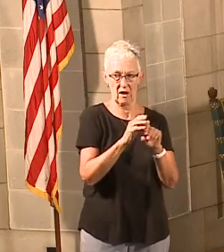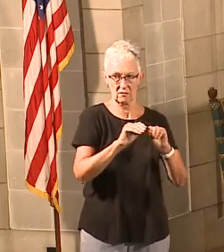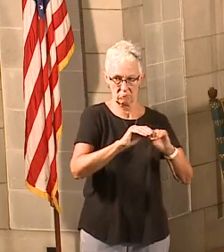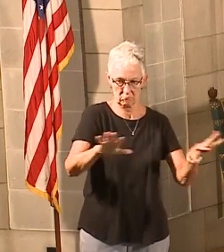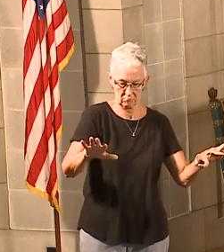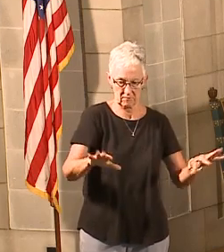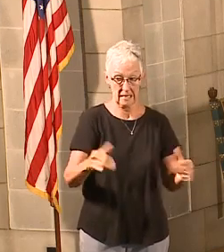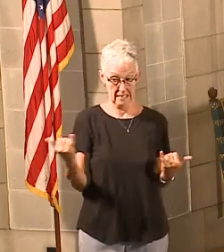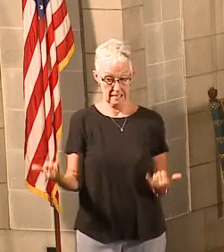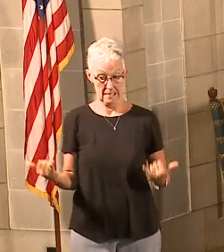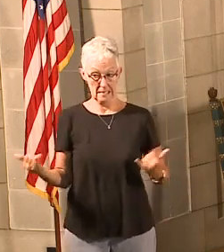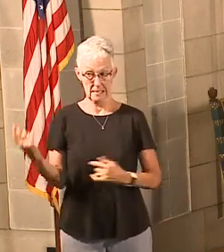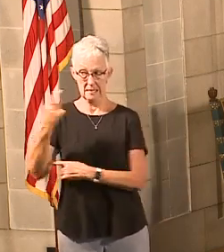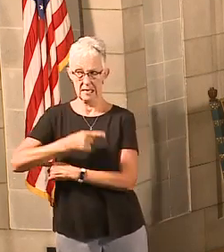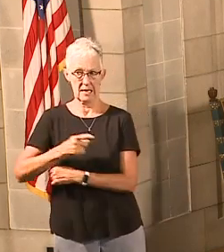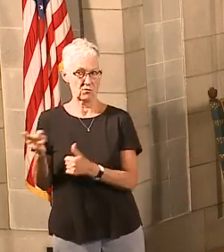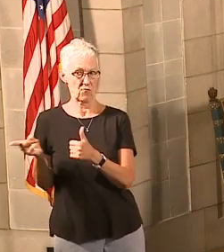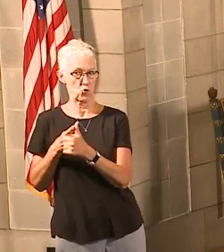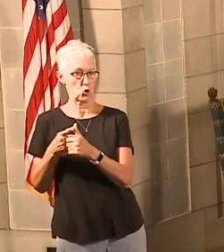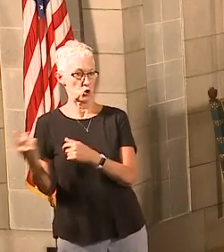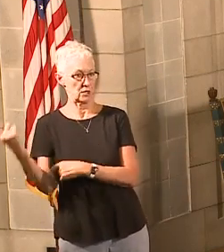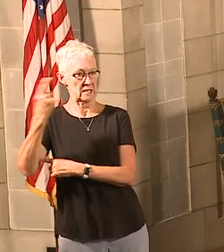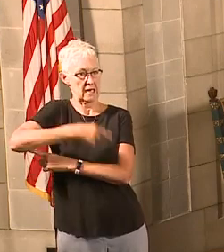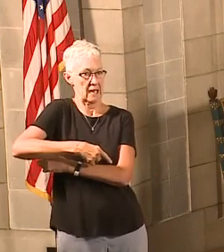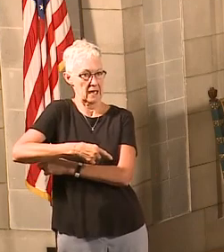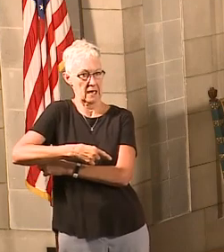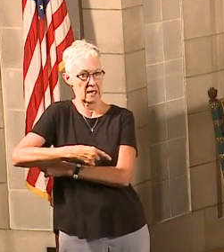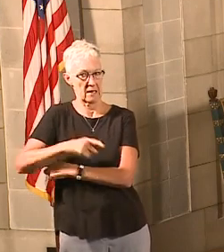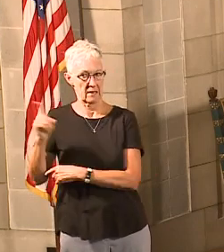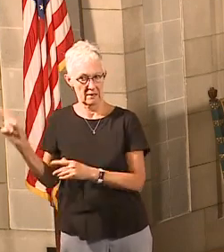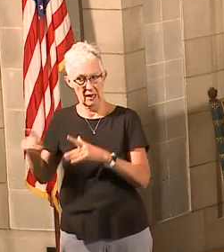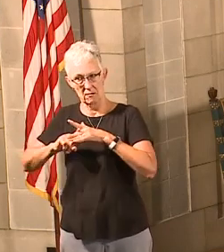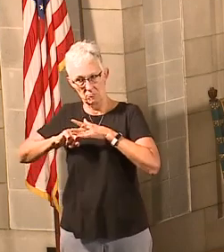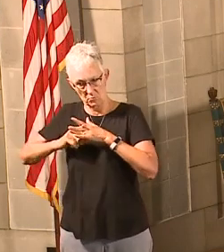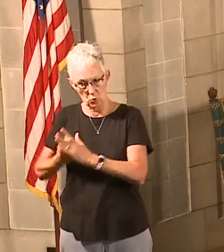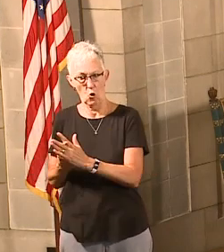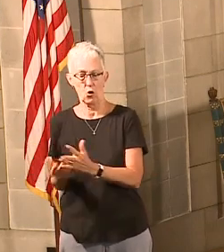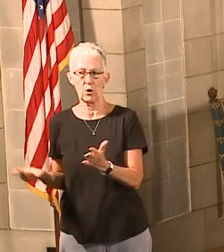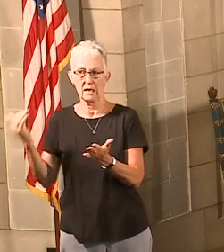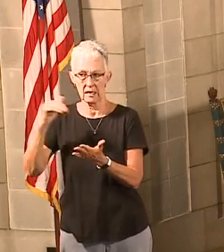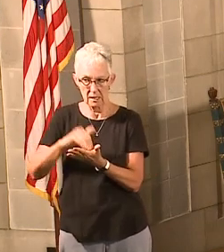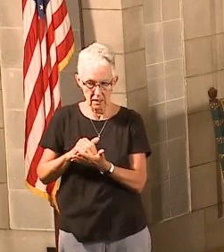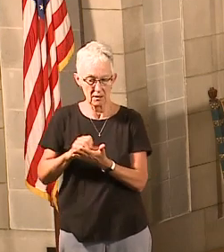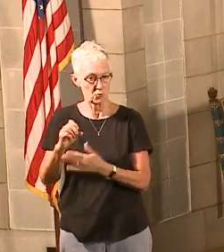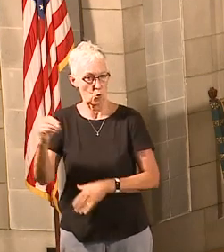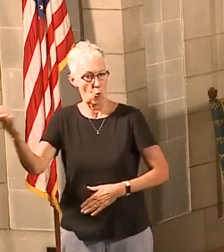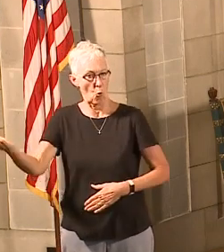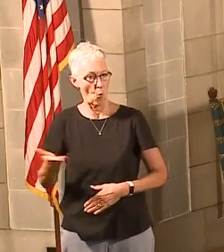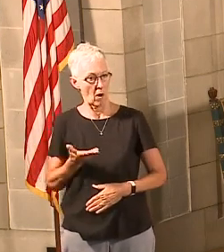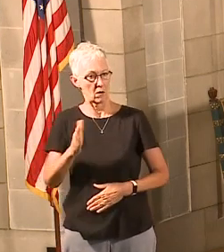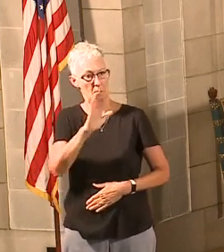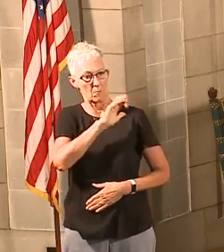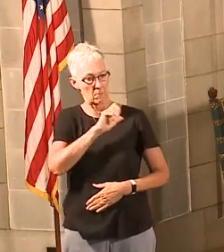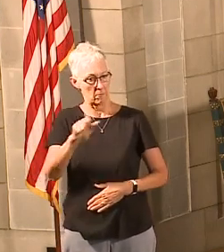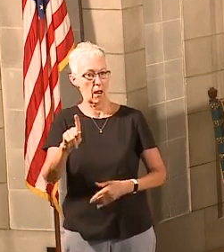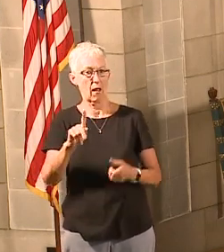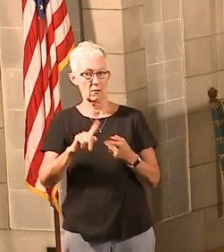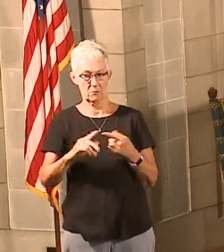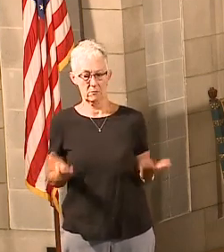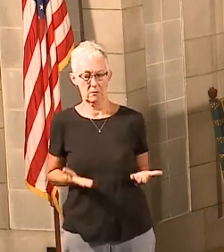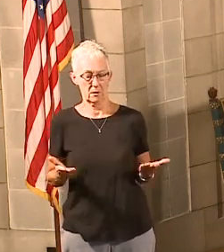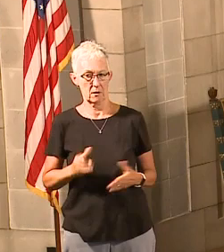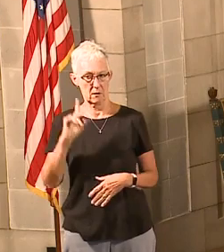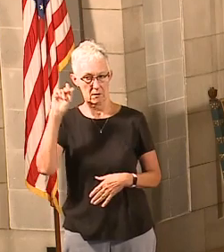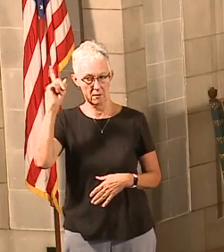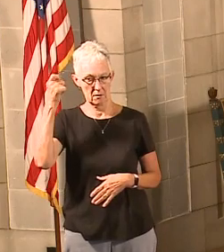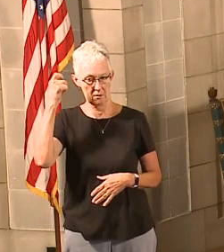that they are resuming to finish the final 17 session days that they have. So we'd like to welcome the legislature back to the Capitol building and